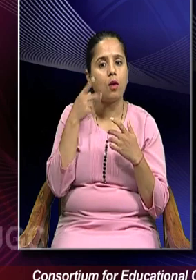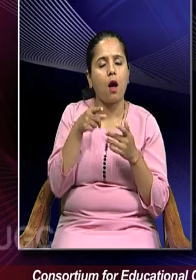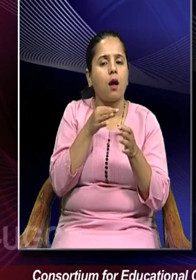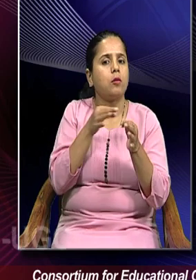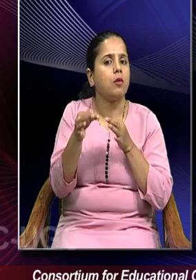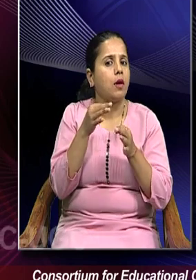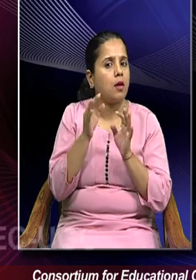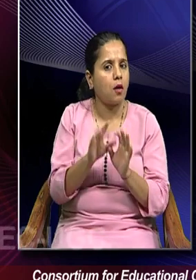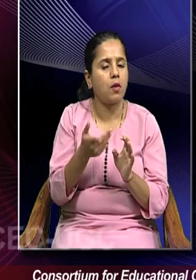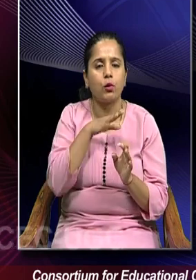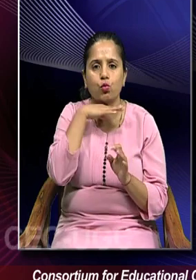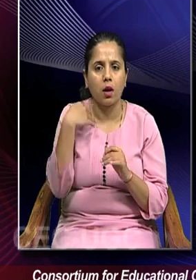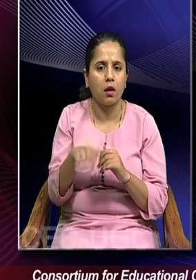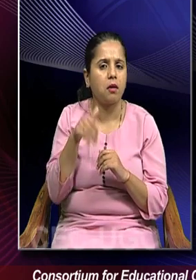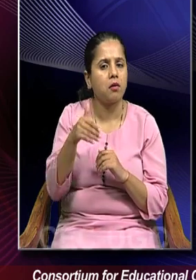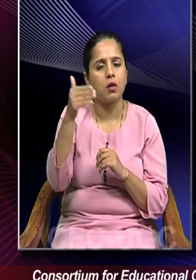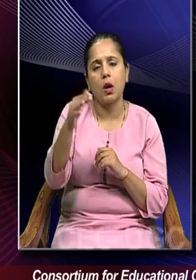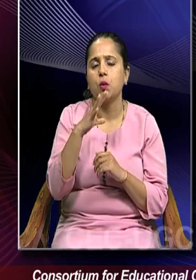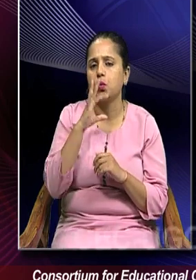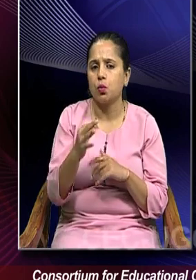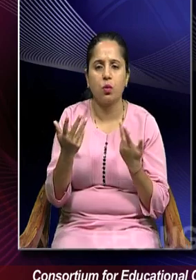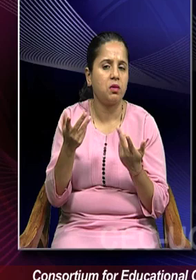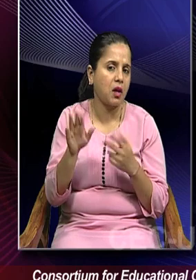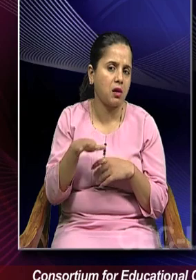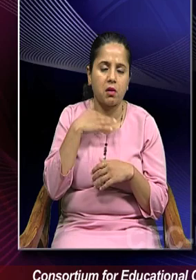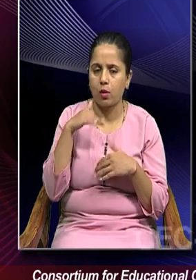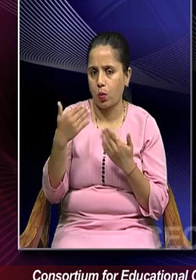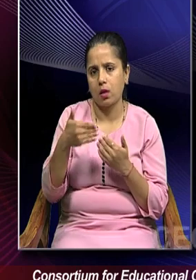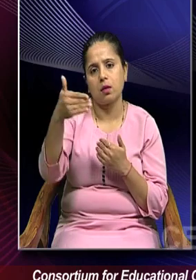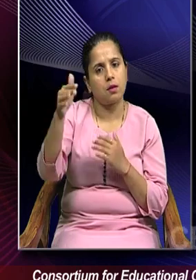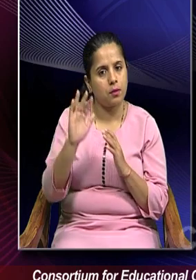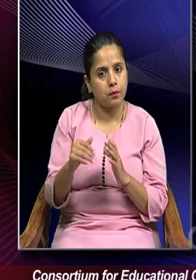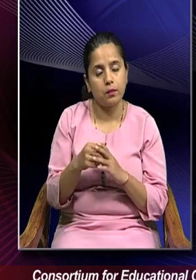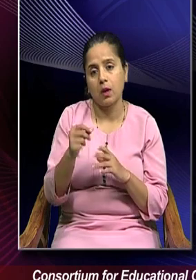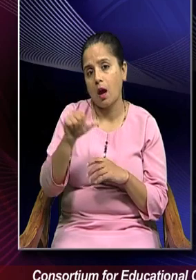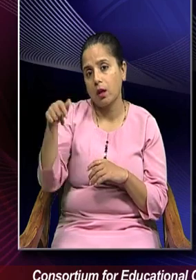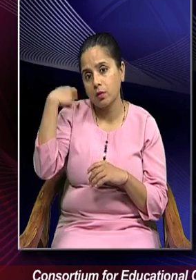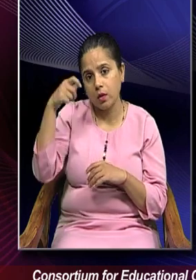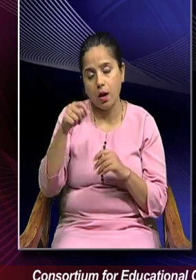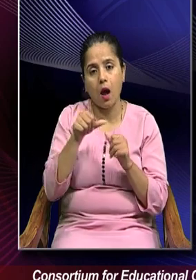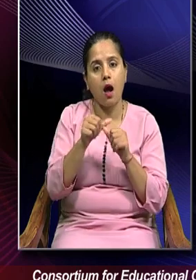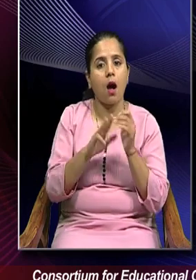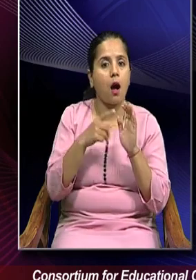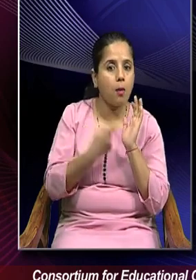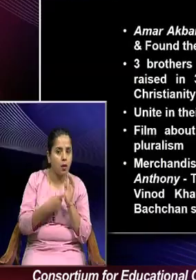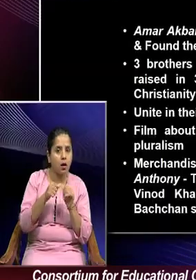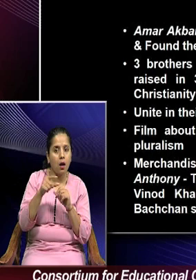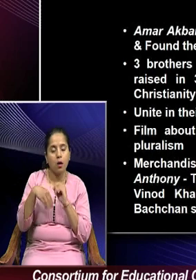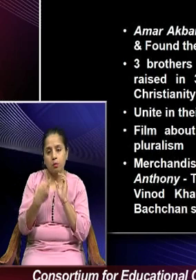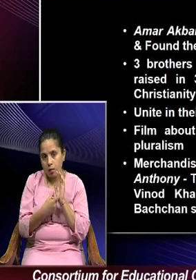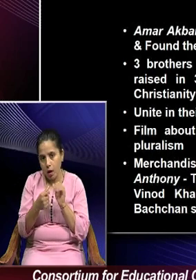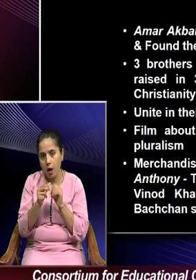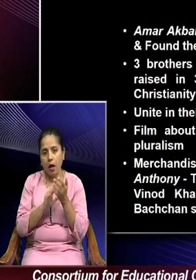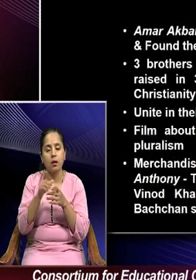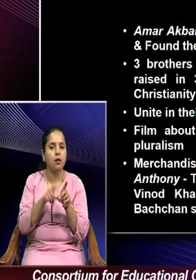explained as death is the ultimate truth. And there were other films like Amar Akbar Anthony, which was based on